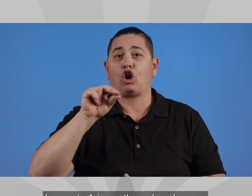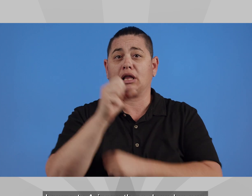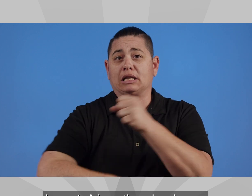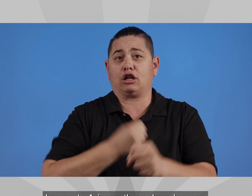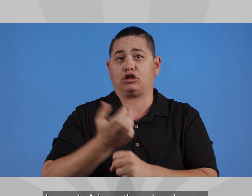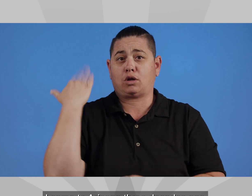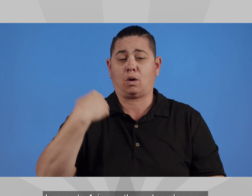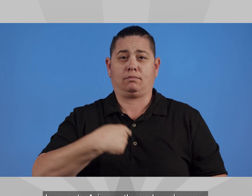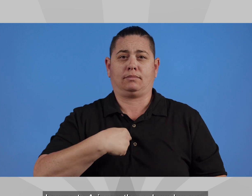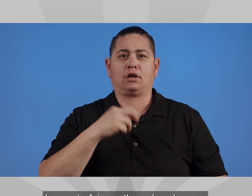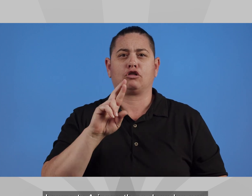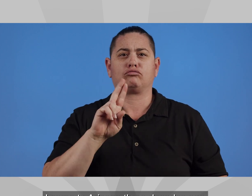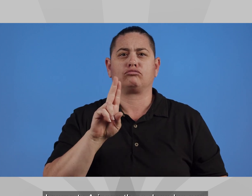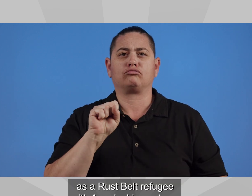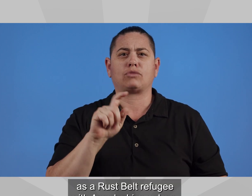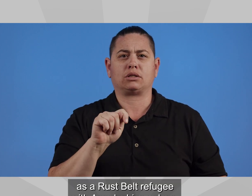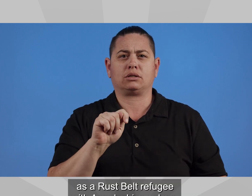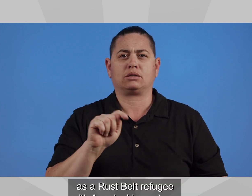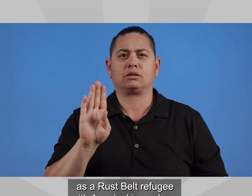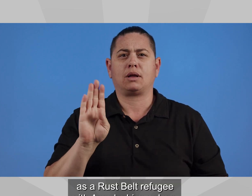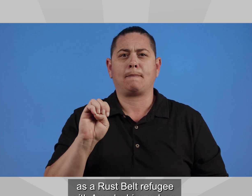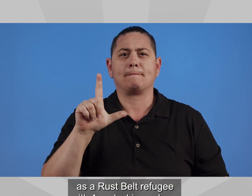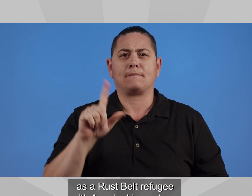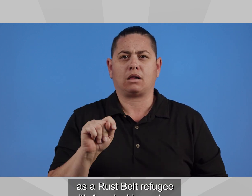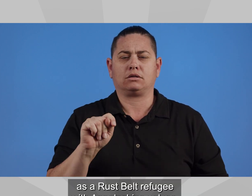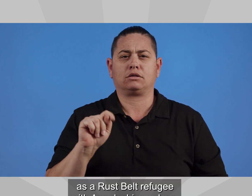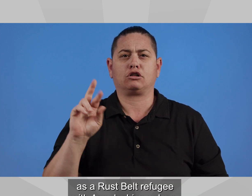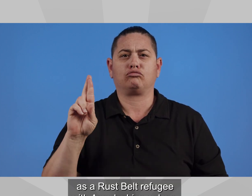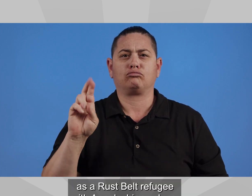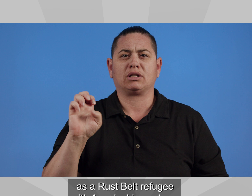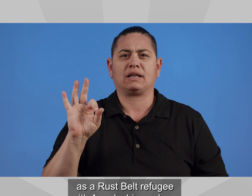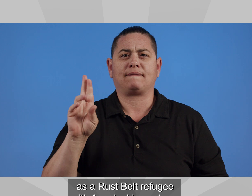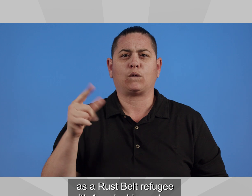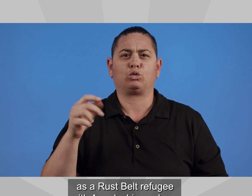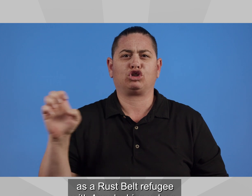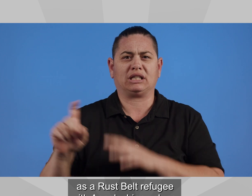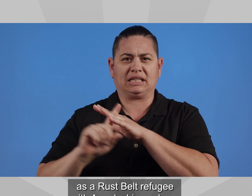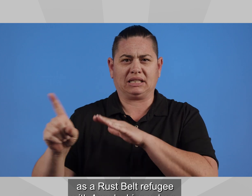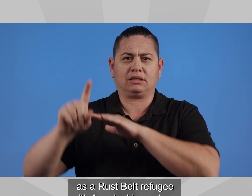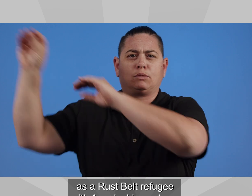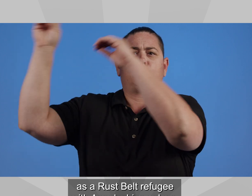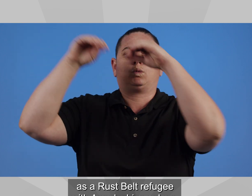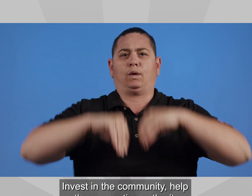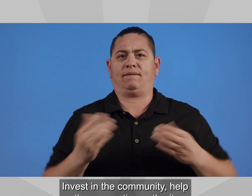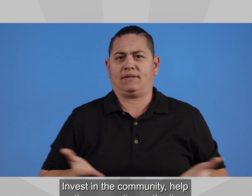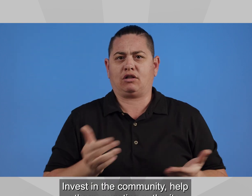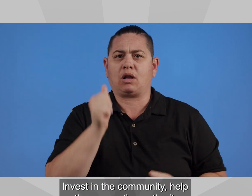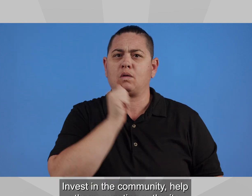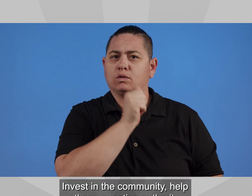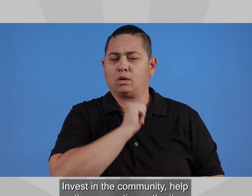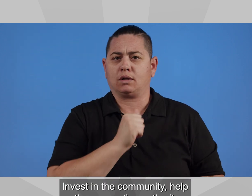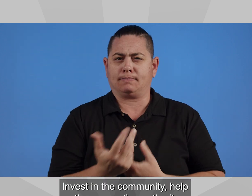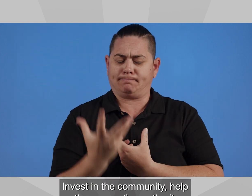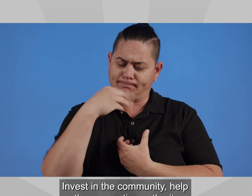I came to Arizona 3 decades ago as a Rust Belt refugee with Appalachian values. Invest